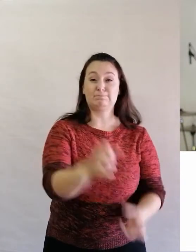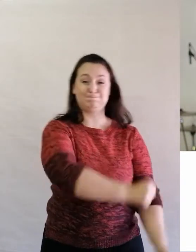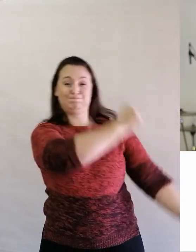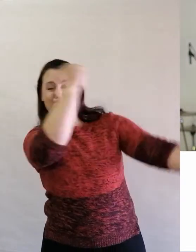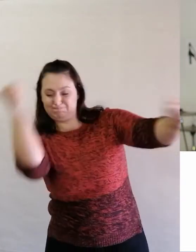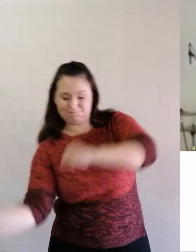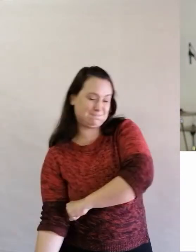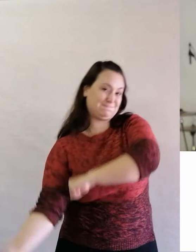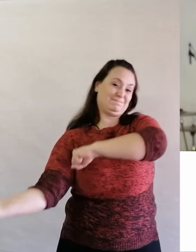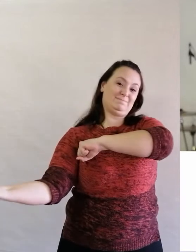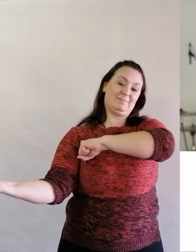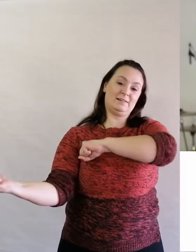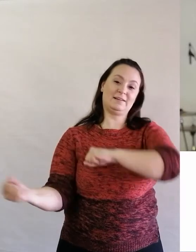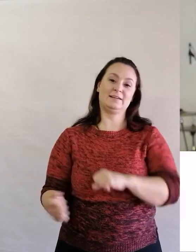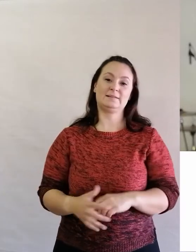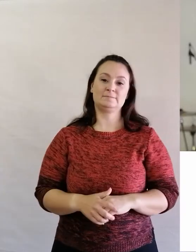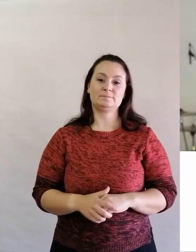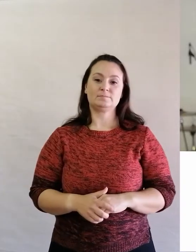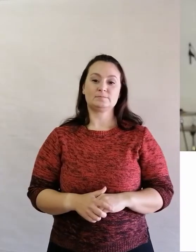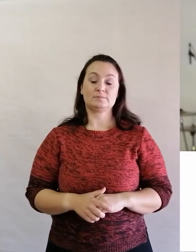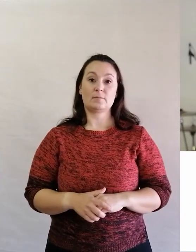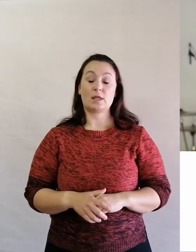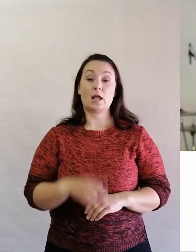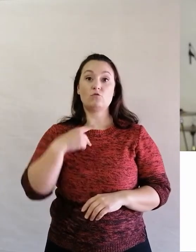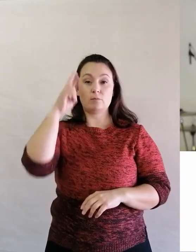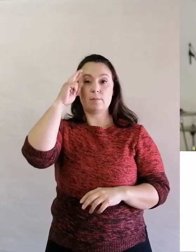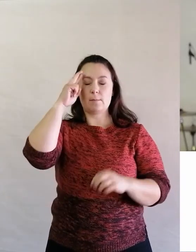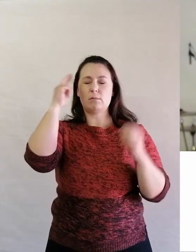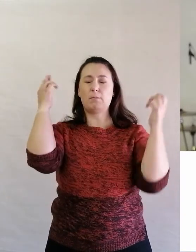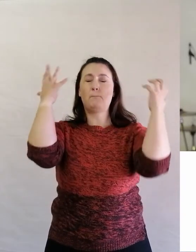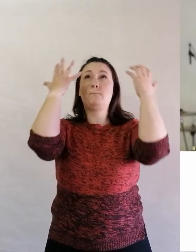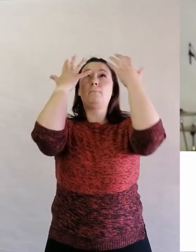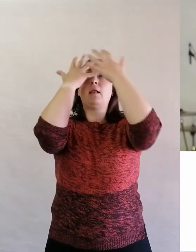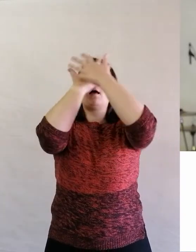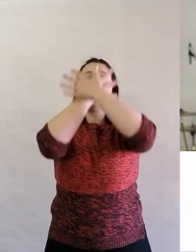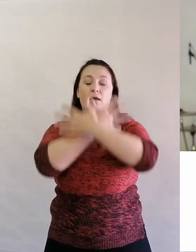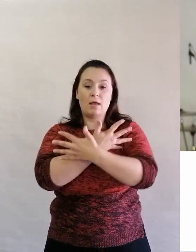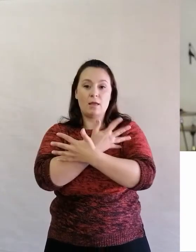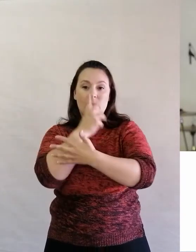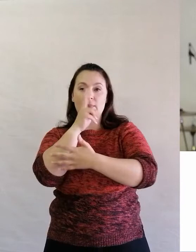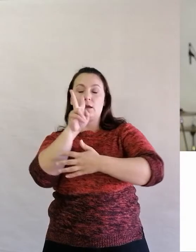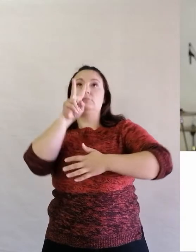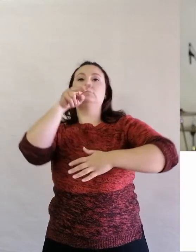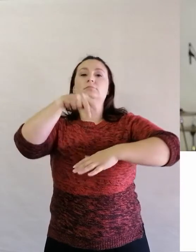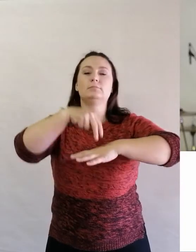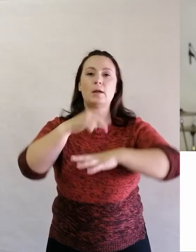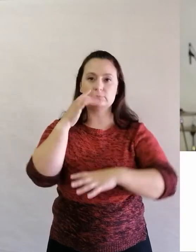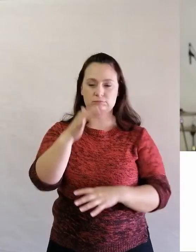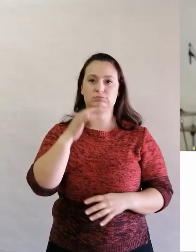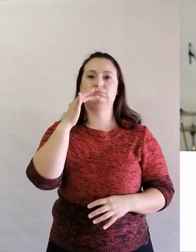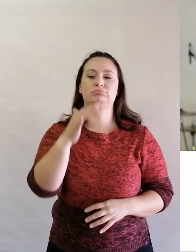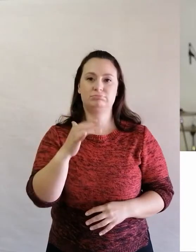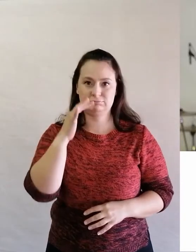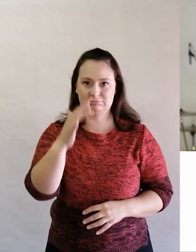and put me under the water. And I remember just everything went black. And I came up out of the water speaking in tongues. That